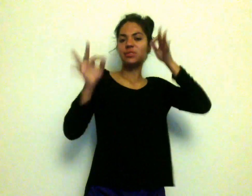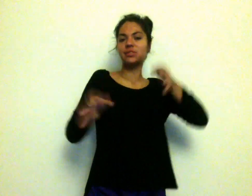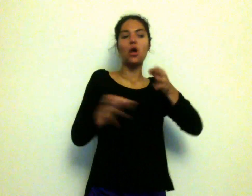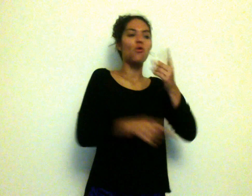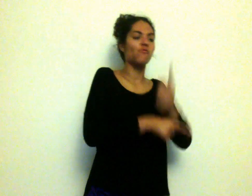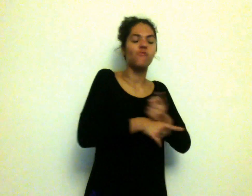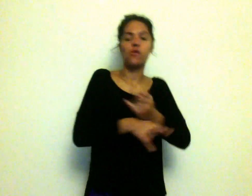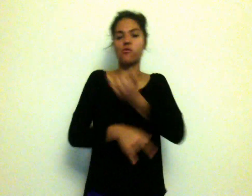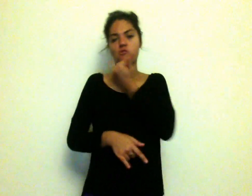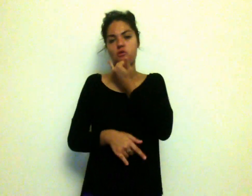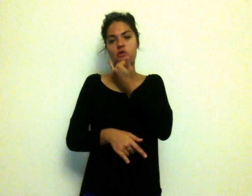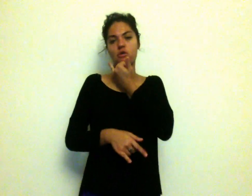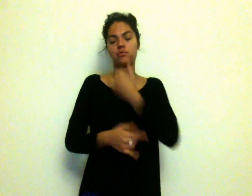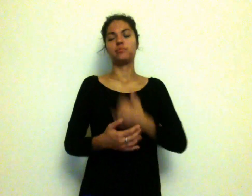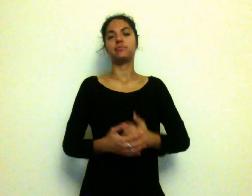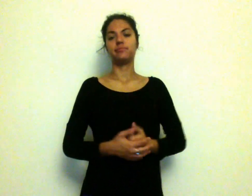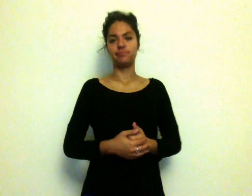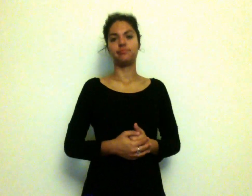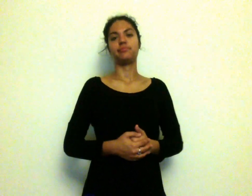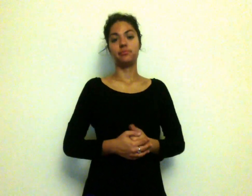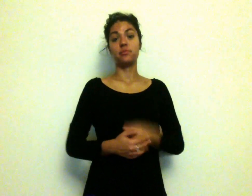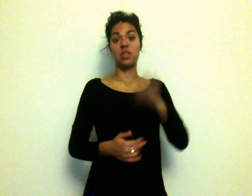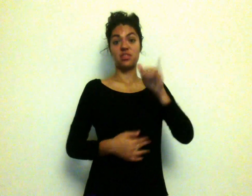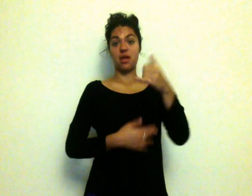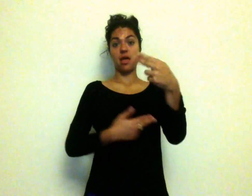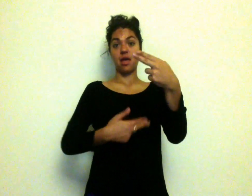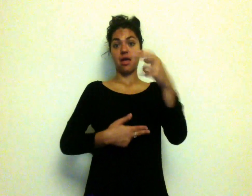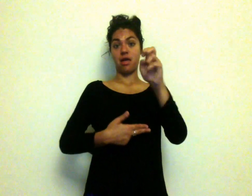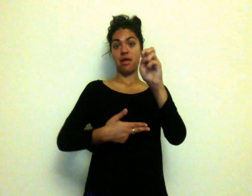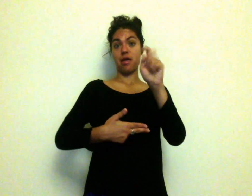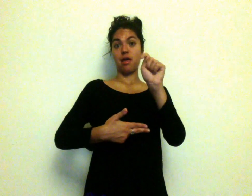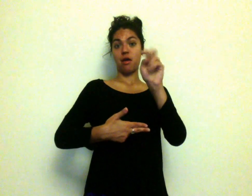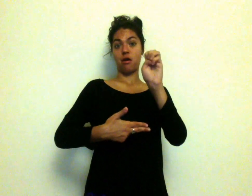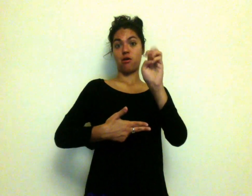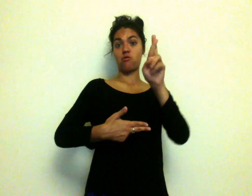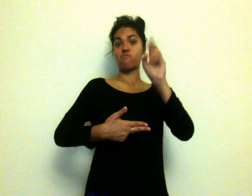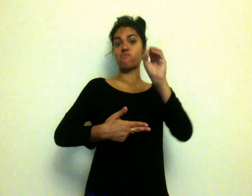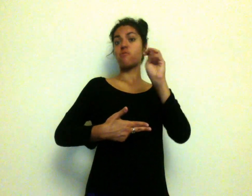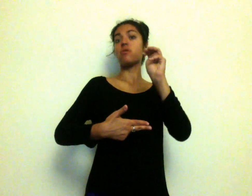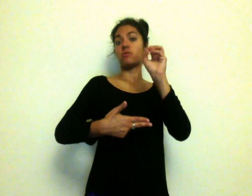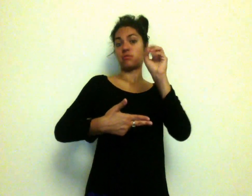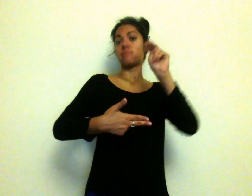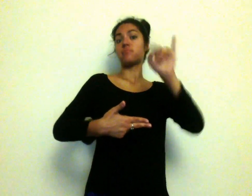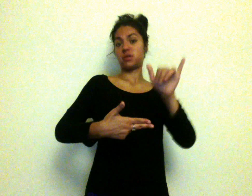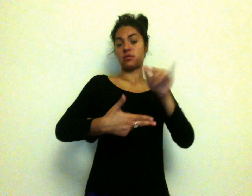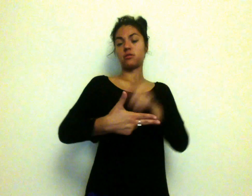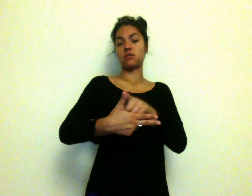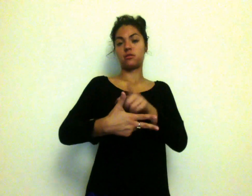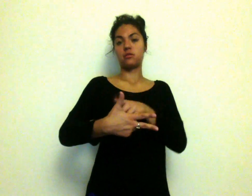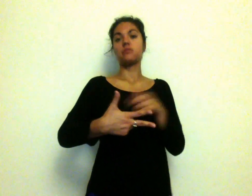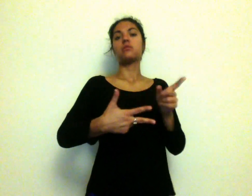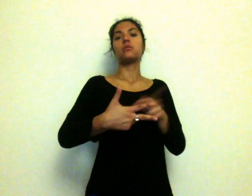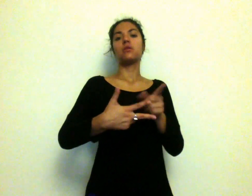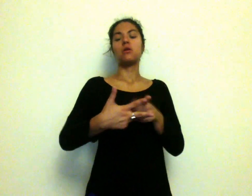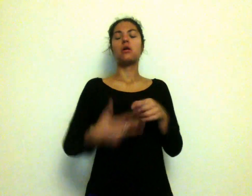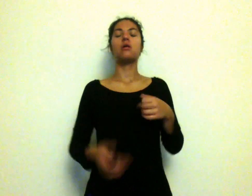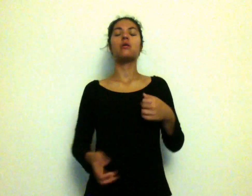heteronomy. That is one type of culture. There is a second type of culture which is called an autonomous culture, and in this